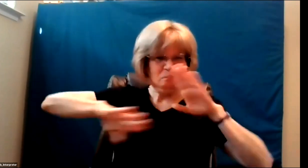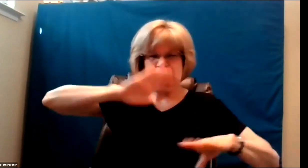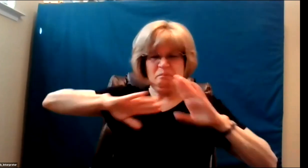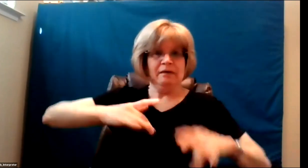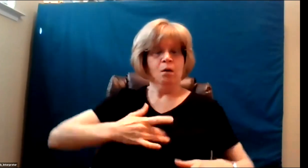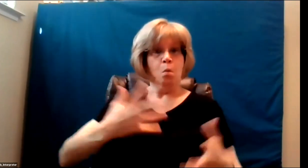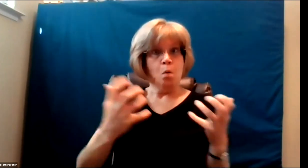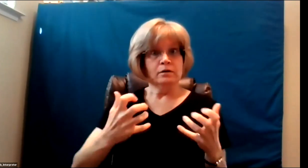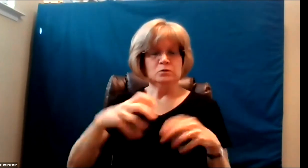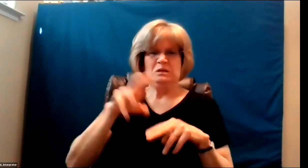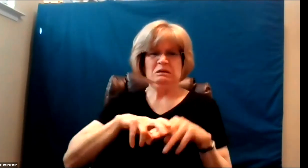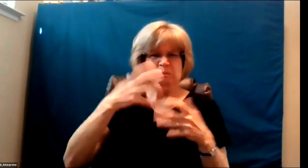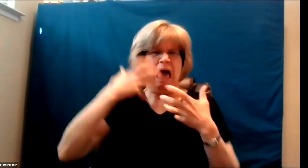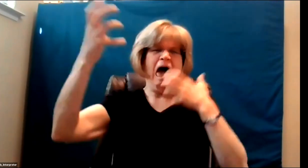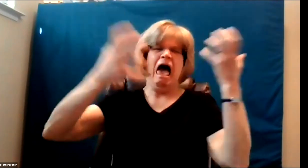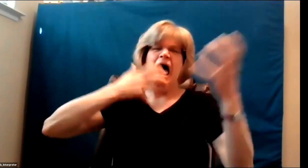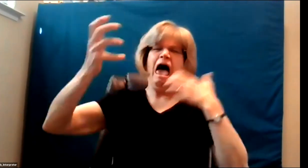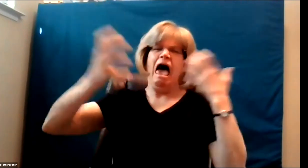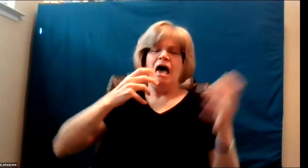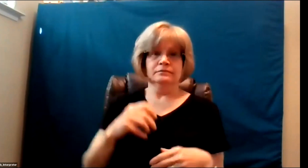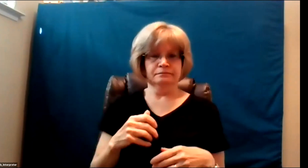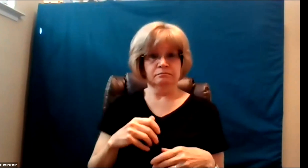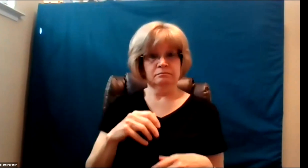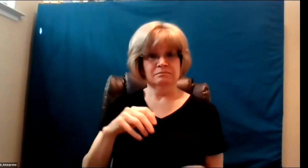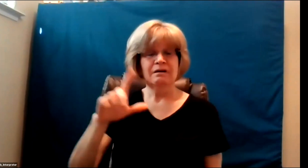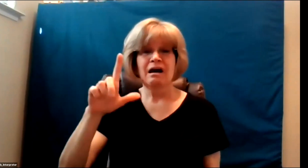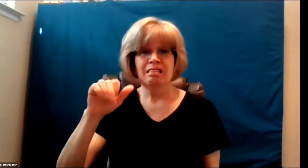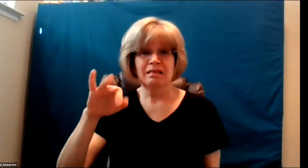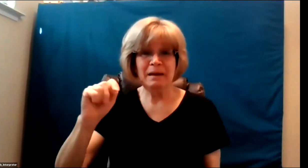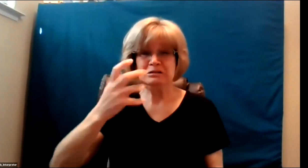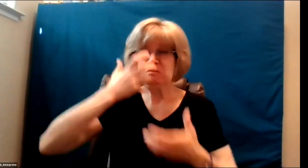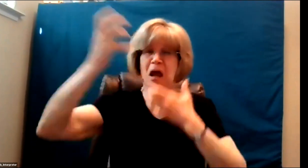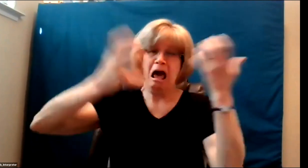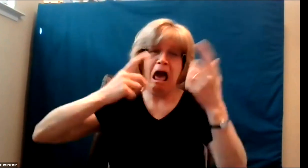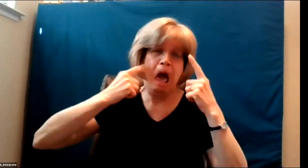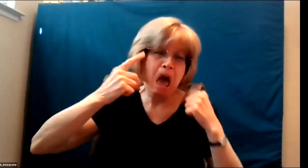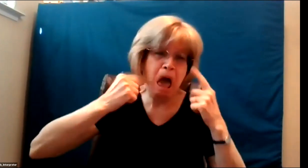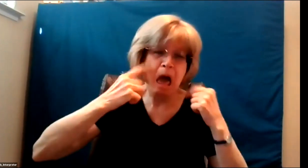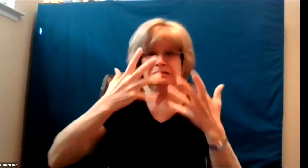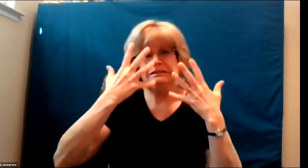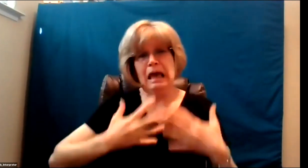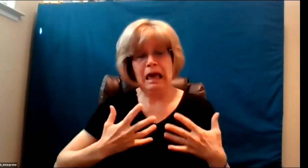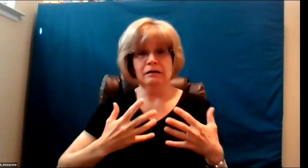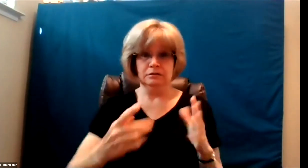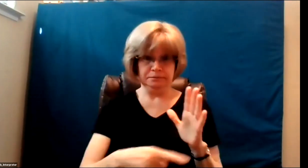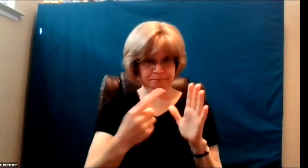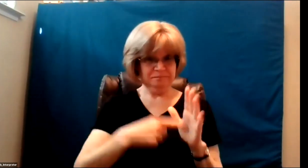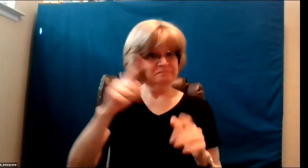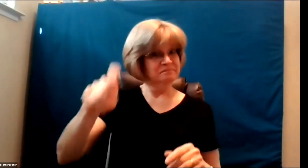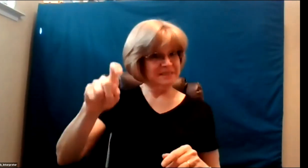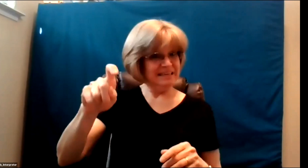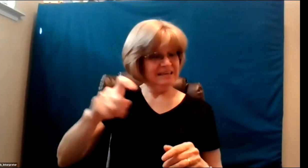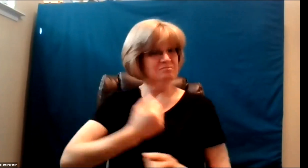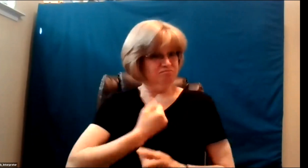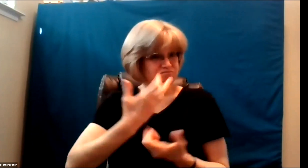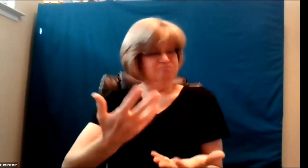wah. Lament is crying, is sadness. And sometimes we need to lament. We need to